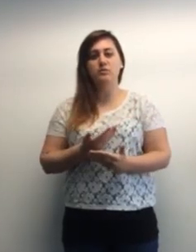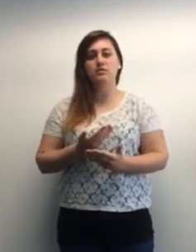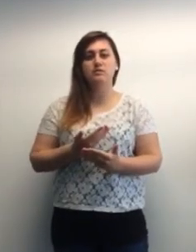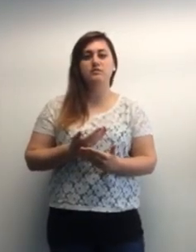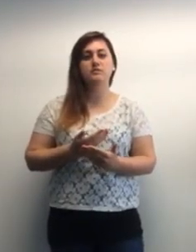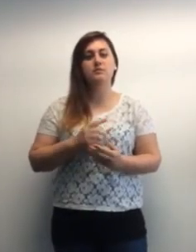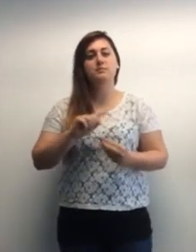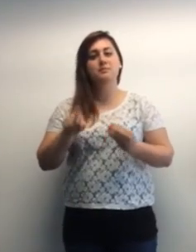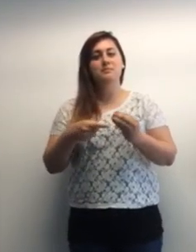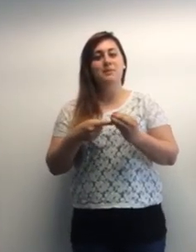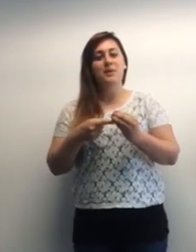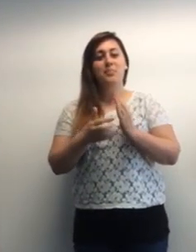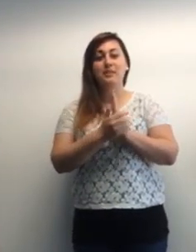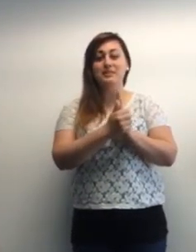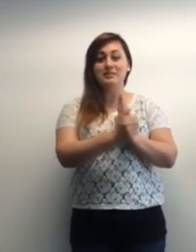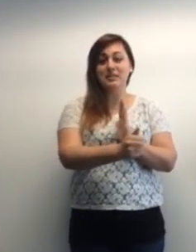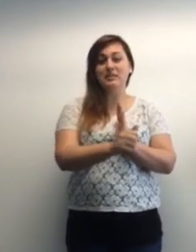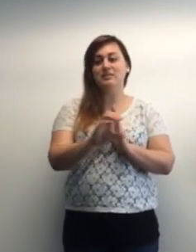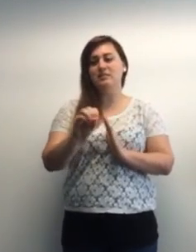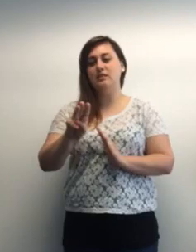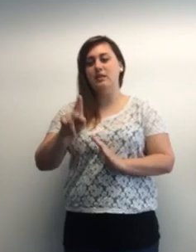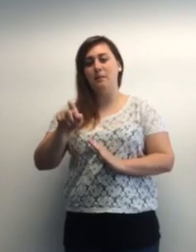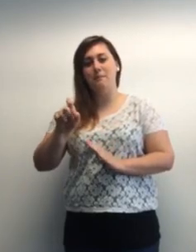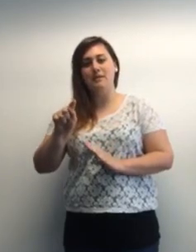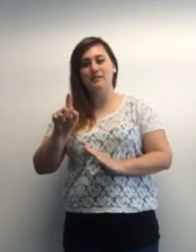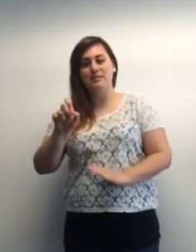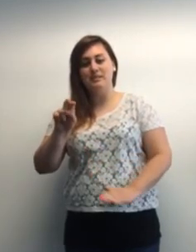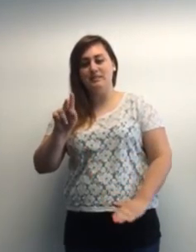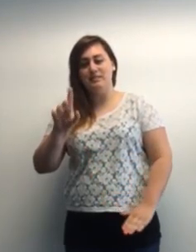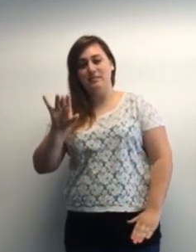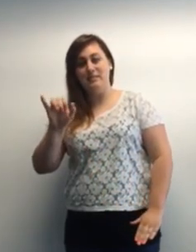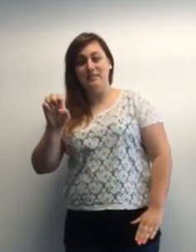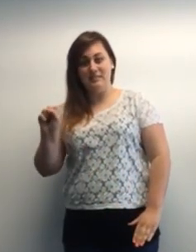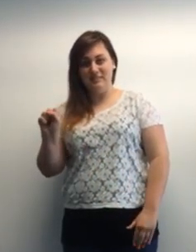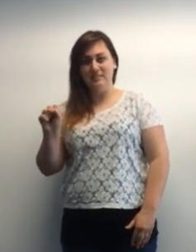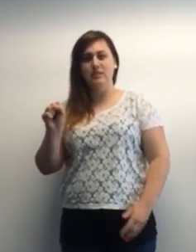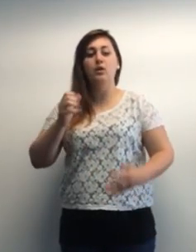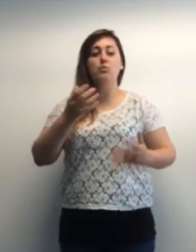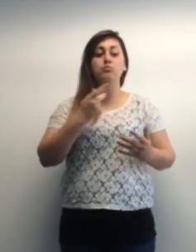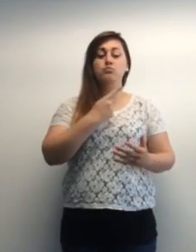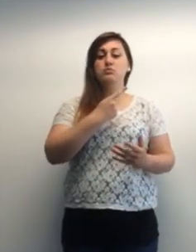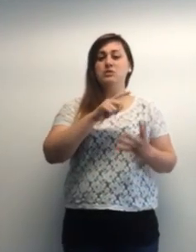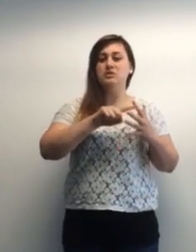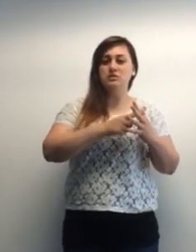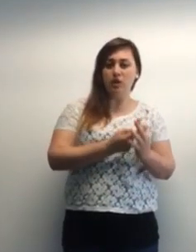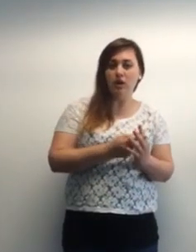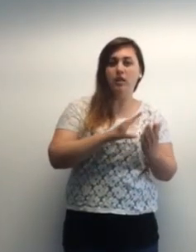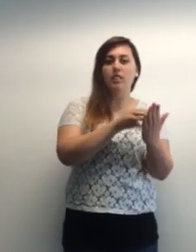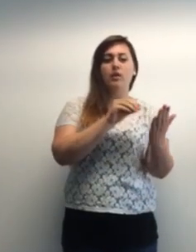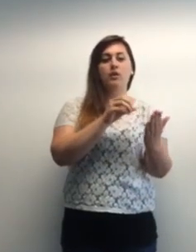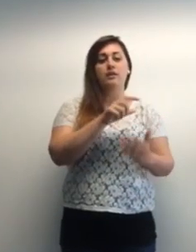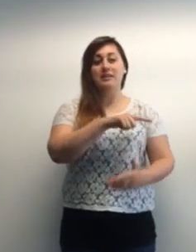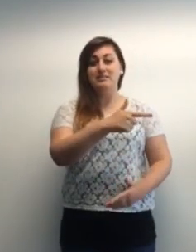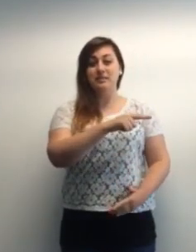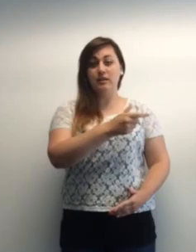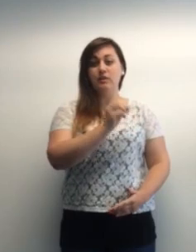I want to start with a quick introduction about the skills and competencies that